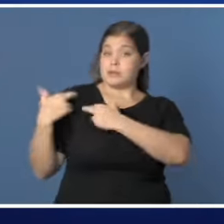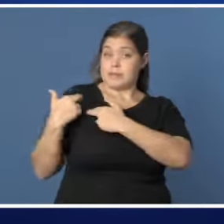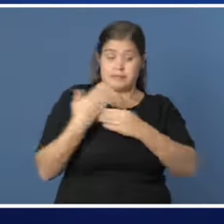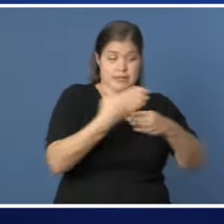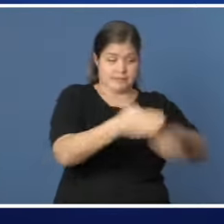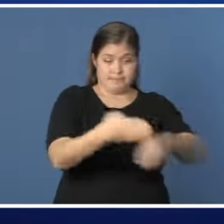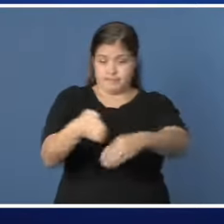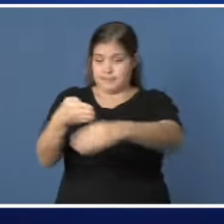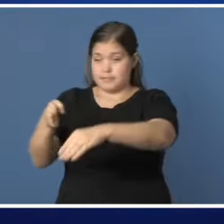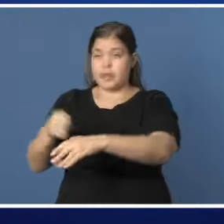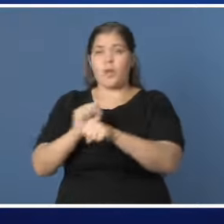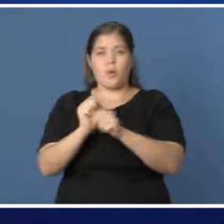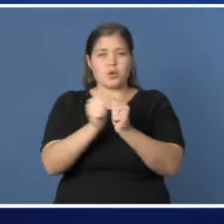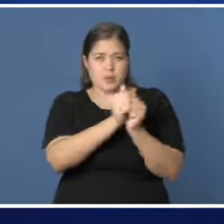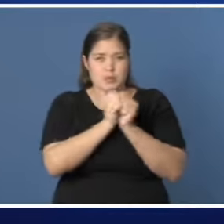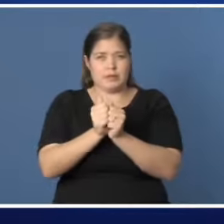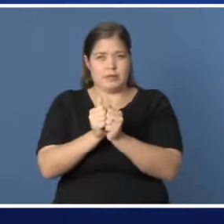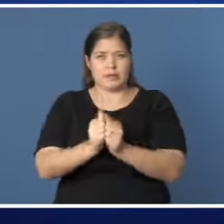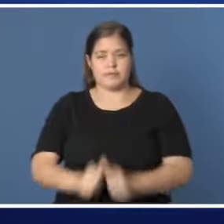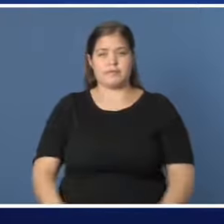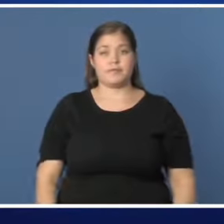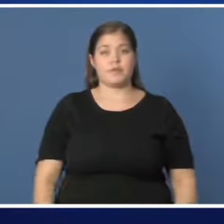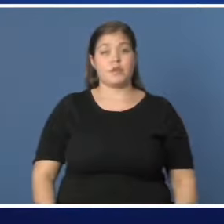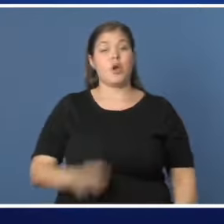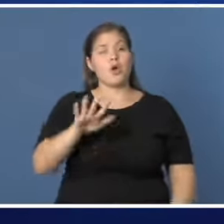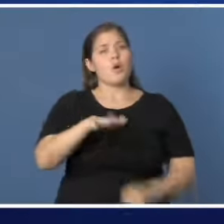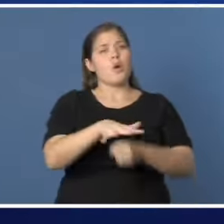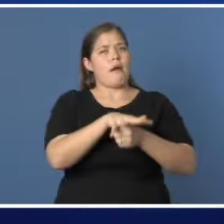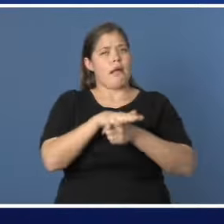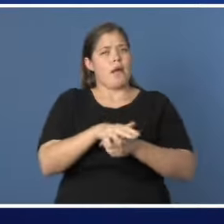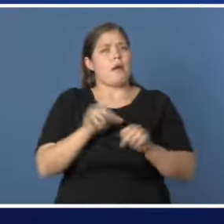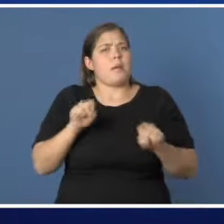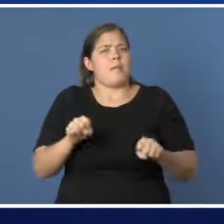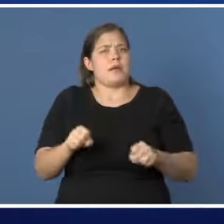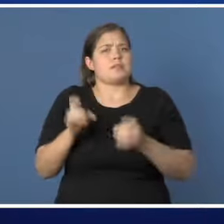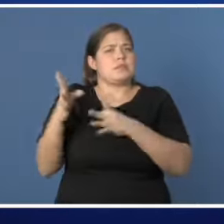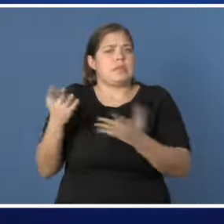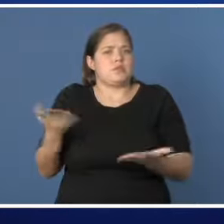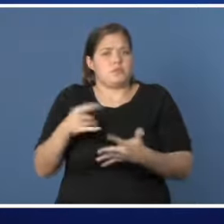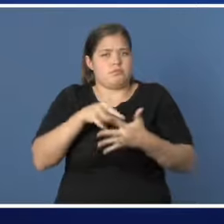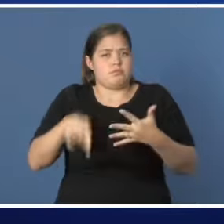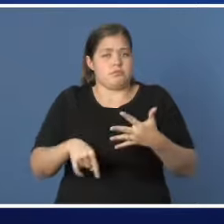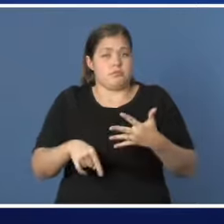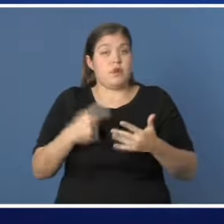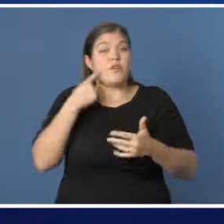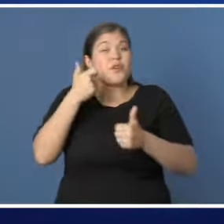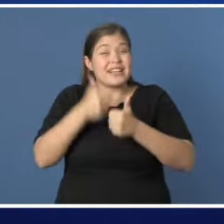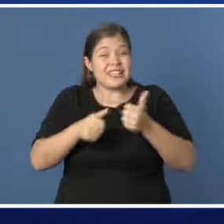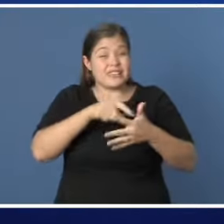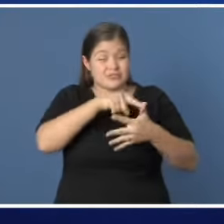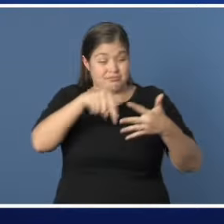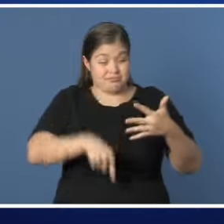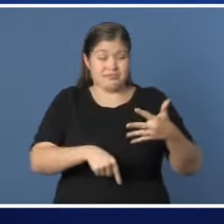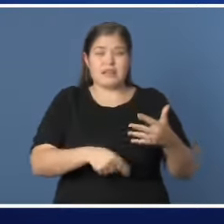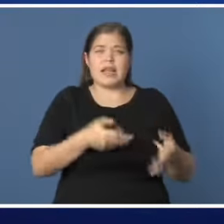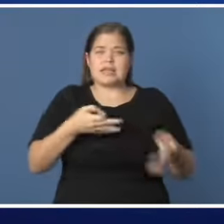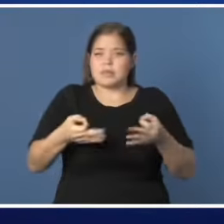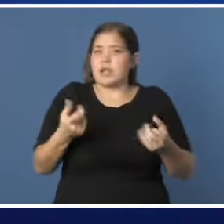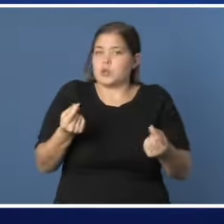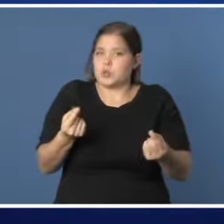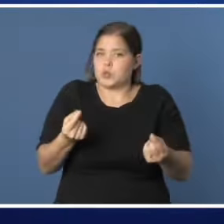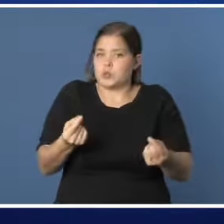Plan to share responsibilities and work together as a team. Discuss the types of disasters that are most likely to happen. Explain